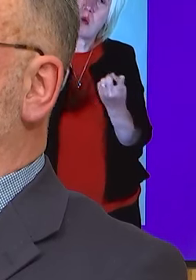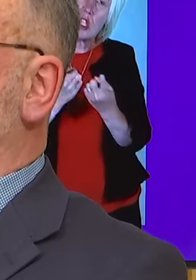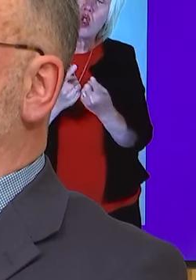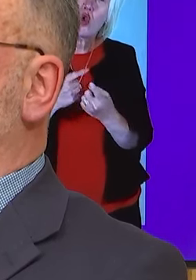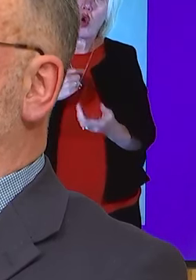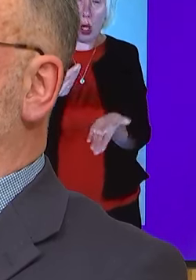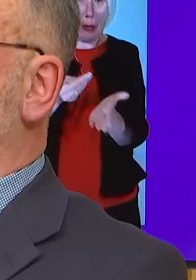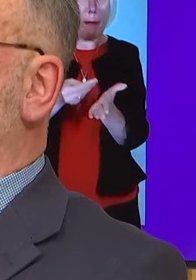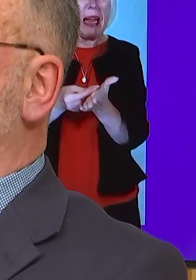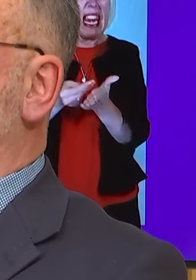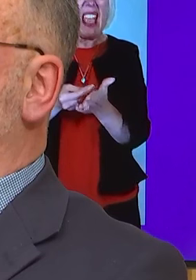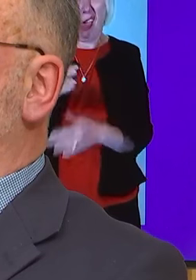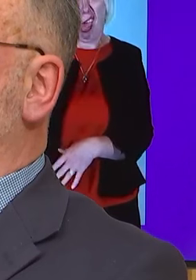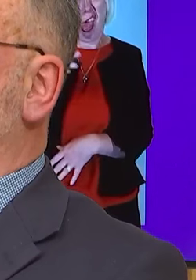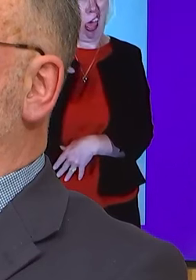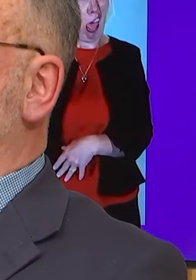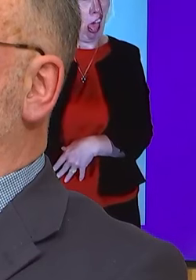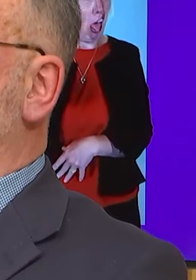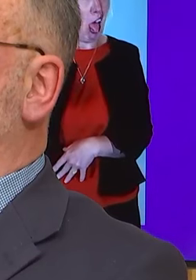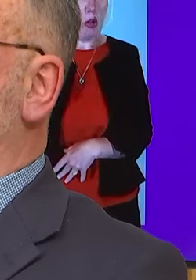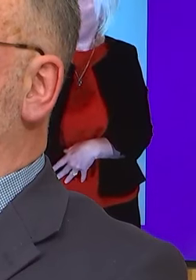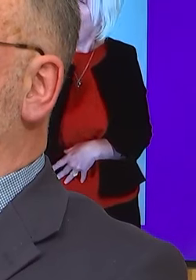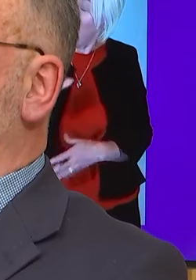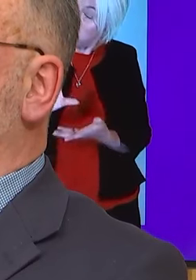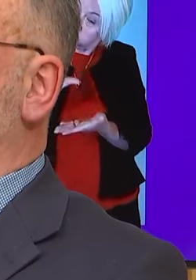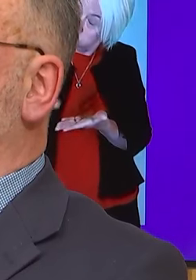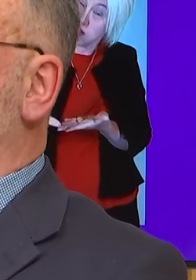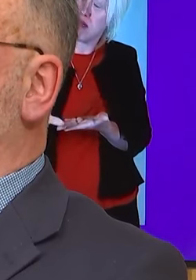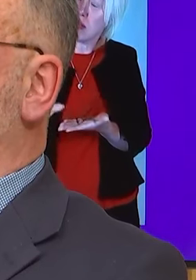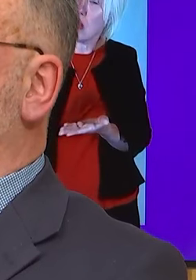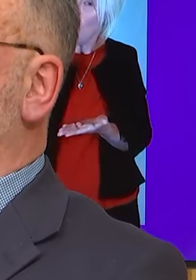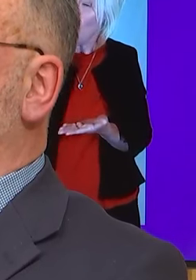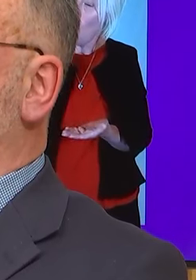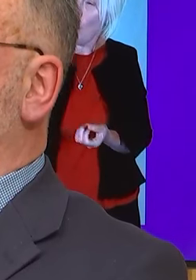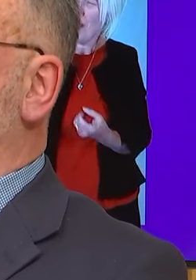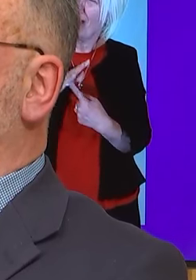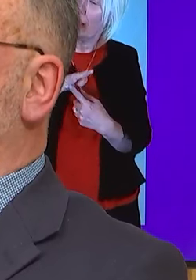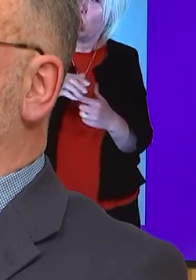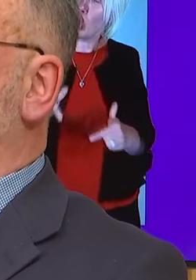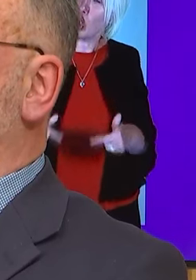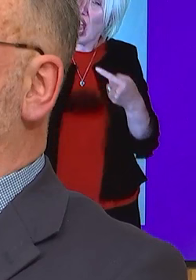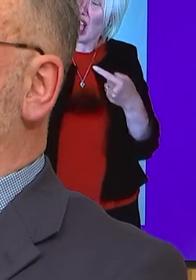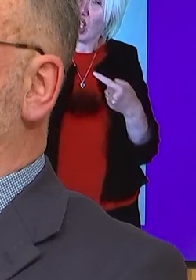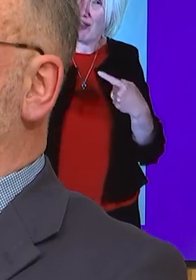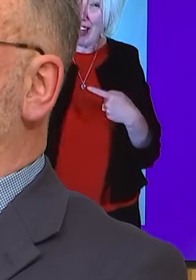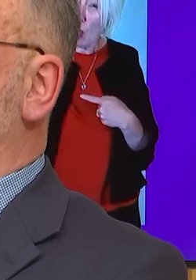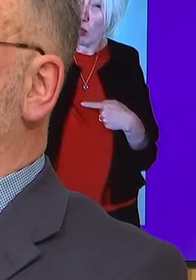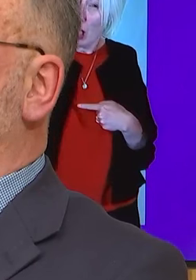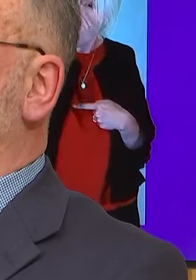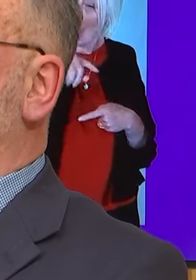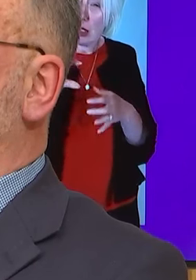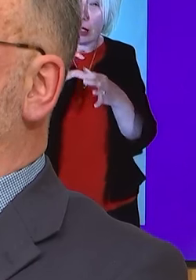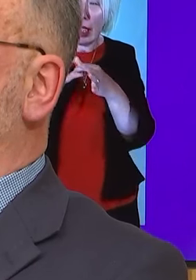not insignificant, and we do understand the significant challenges that local authorities have got in terms of their budgets just